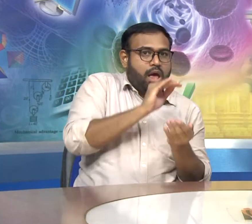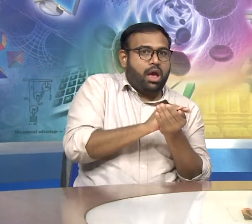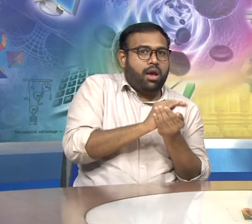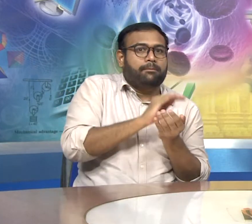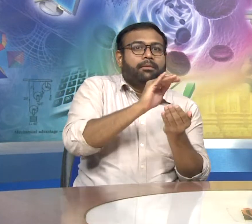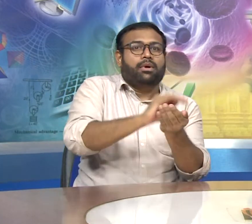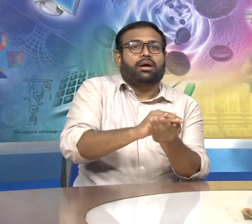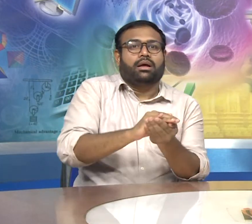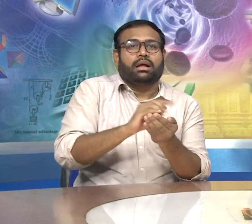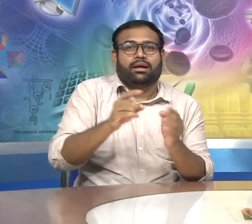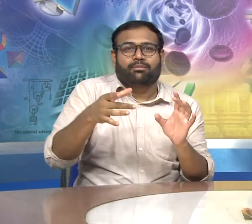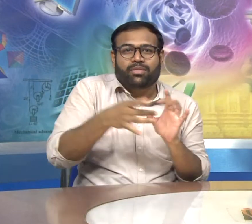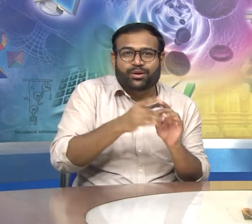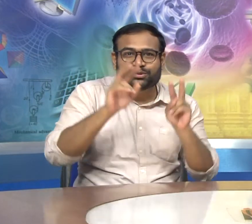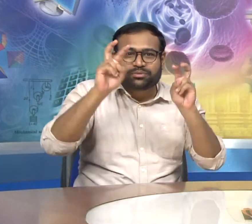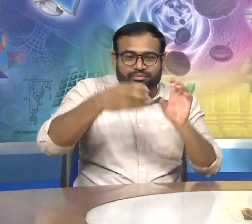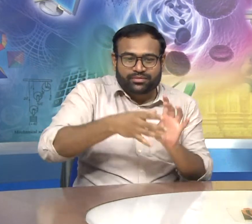compact form.